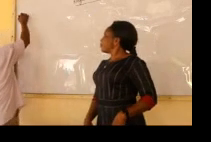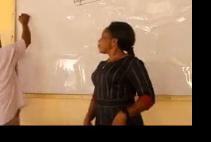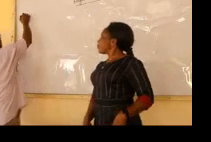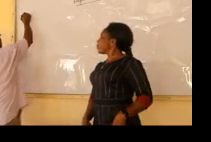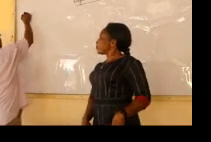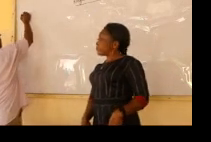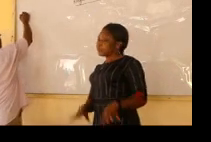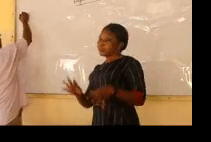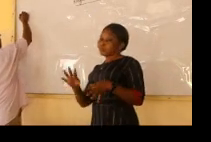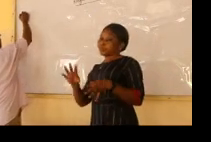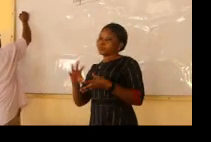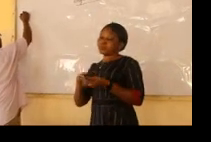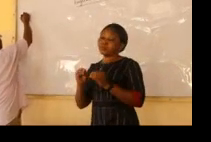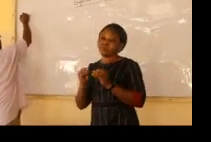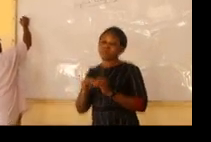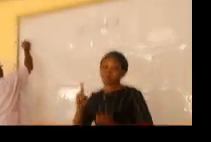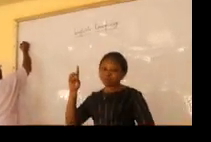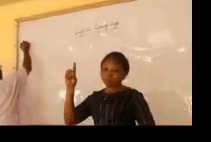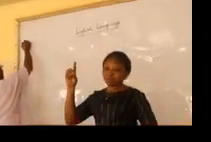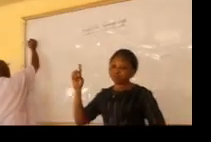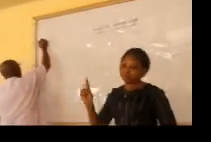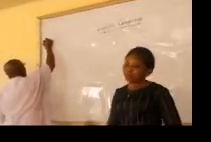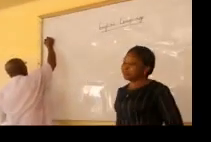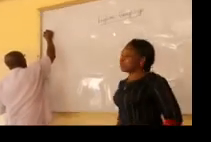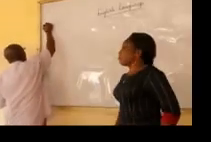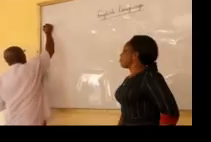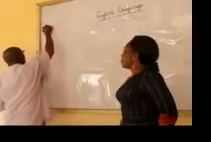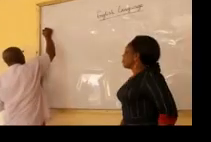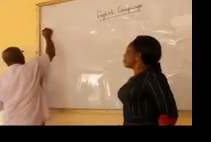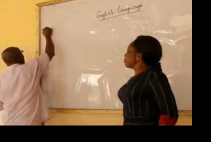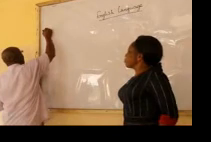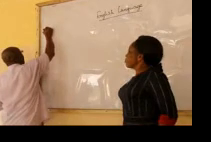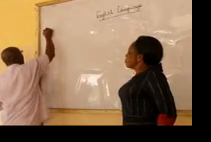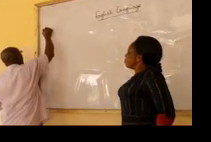here is the exercise.